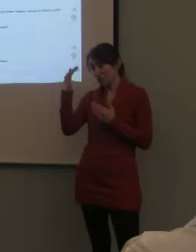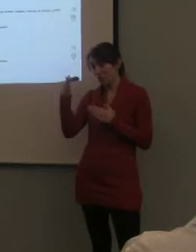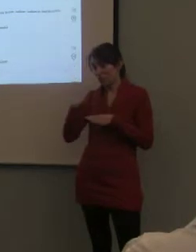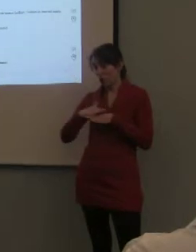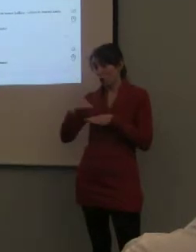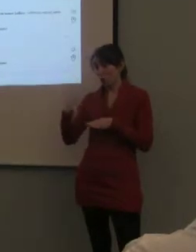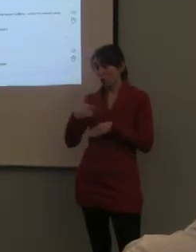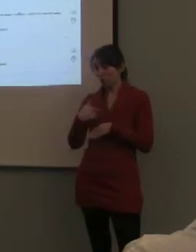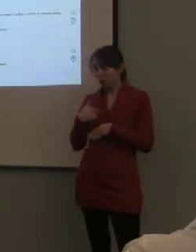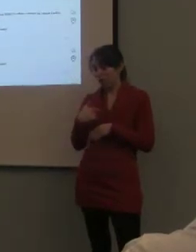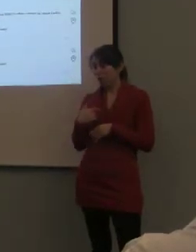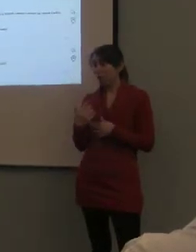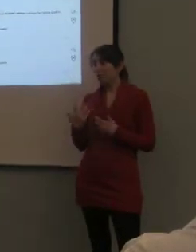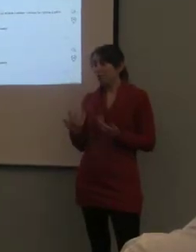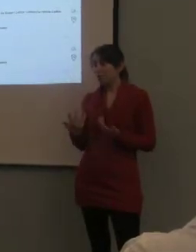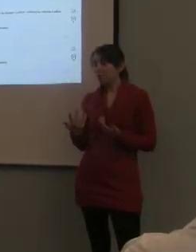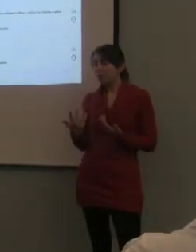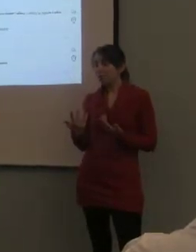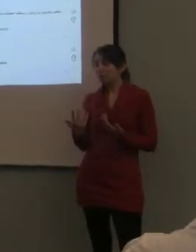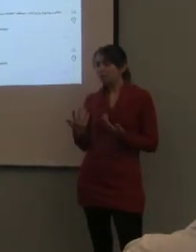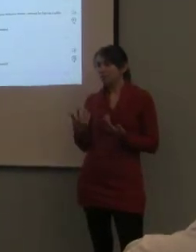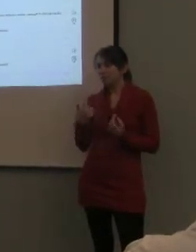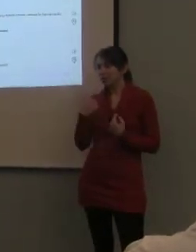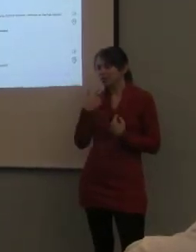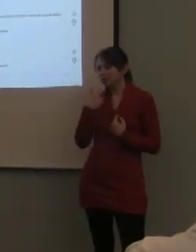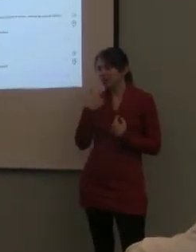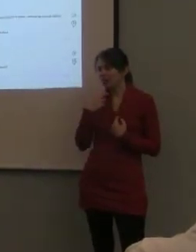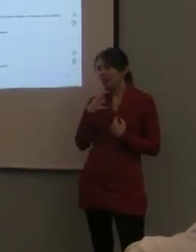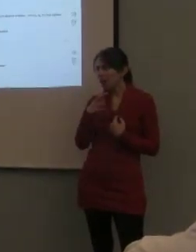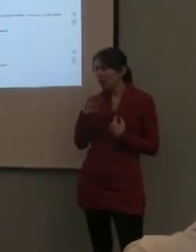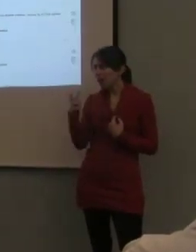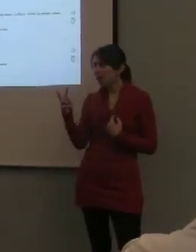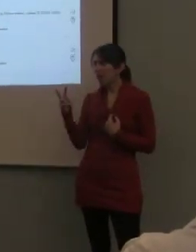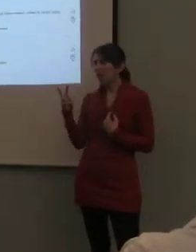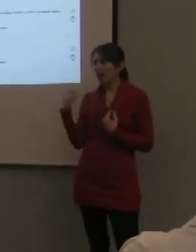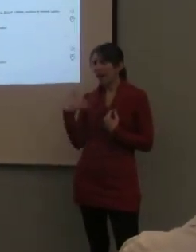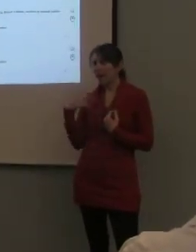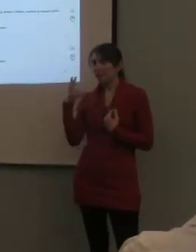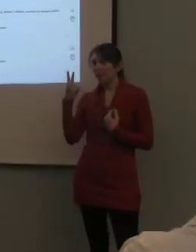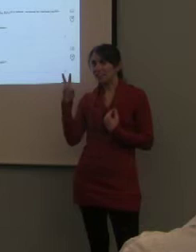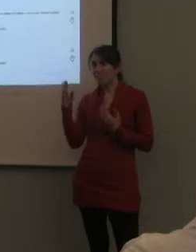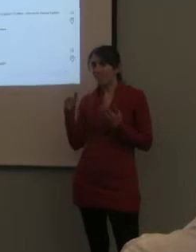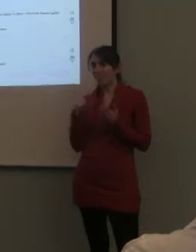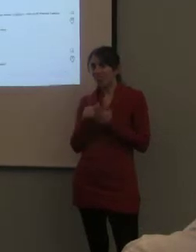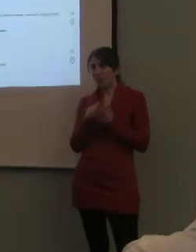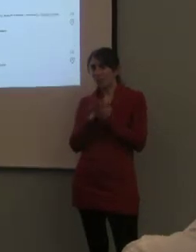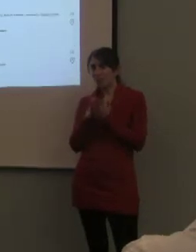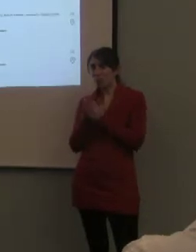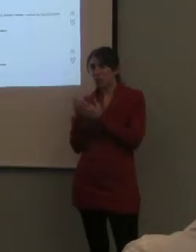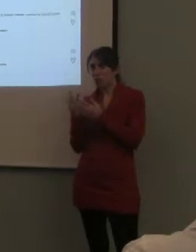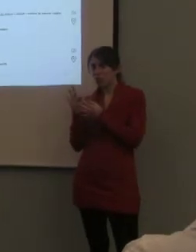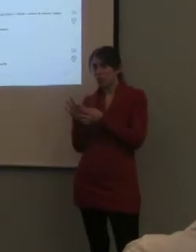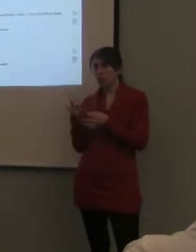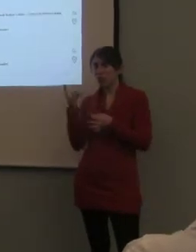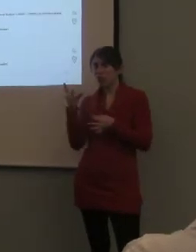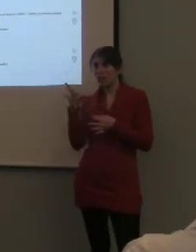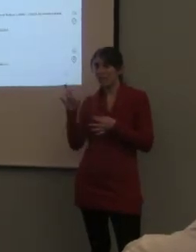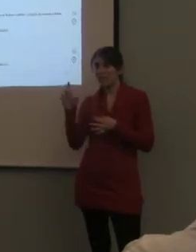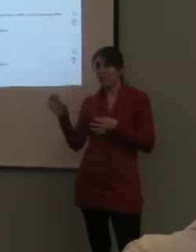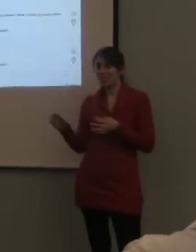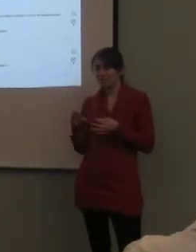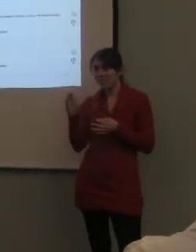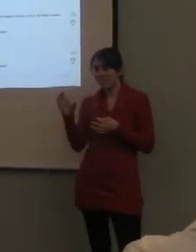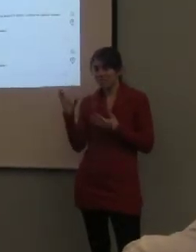in is because they turn around and suddenly they have 7,000 volumes related to 18th century